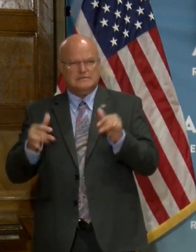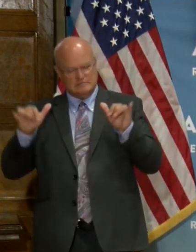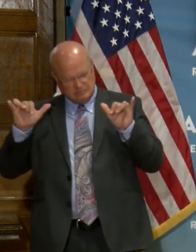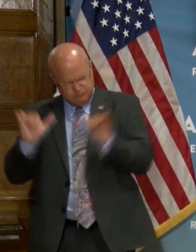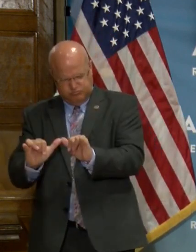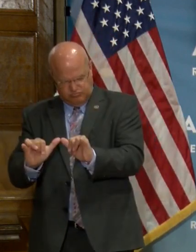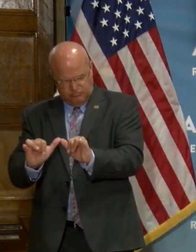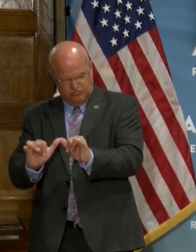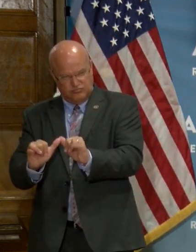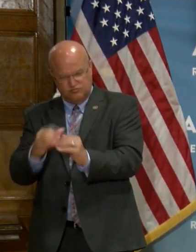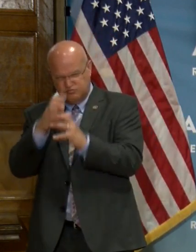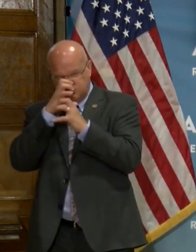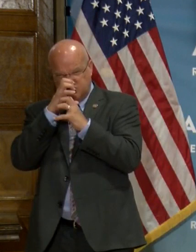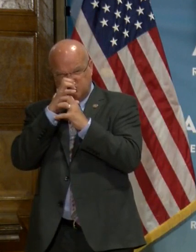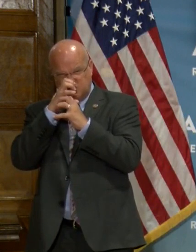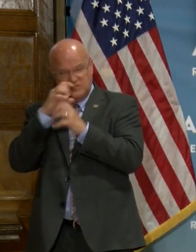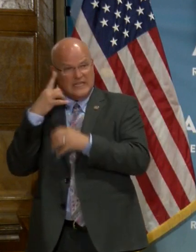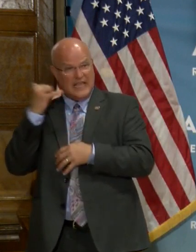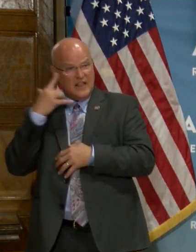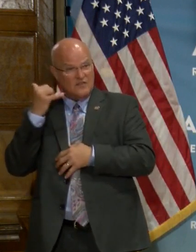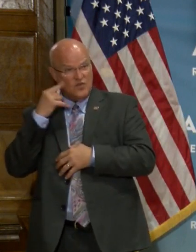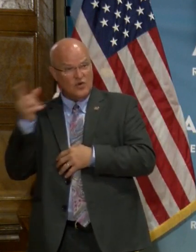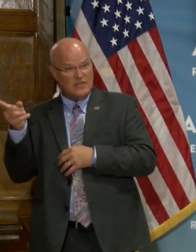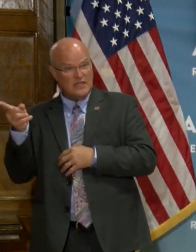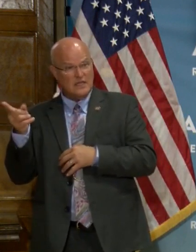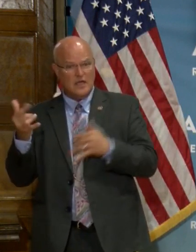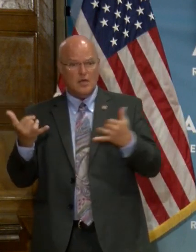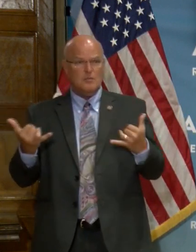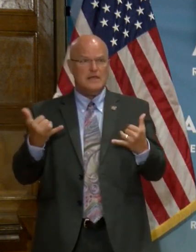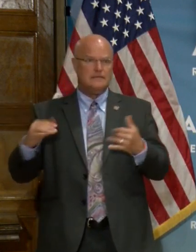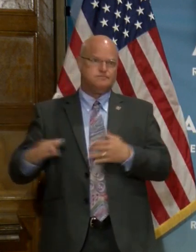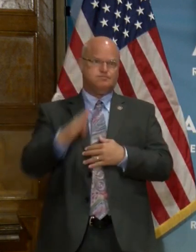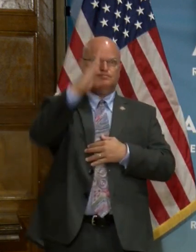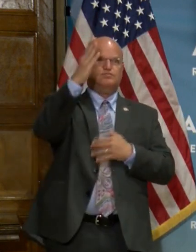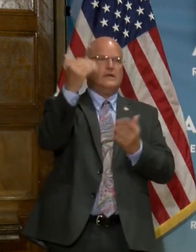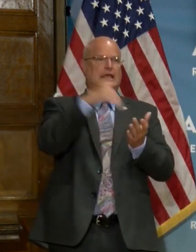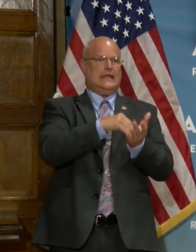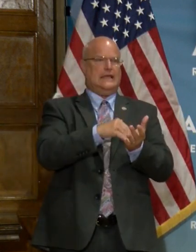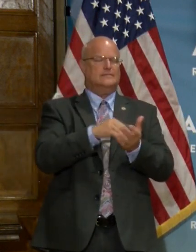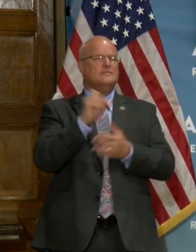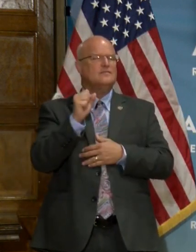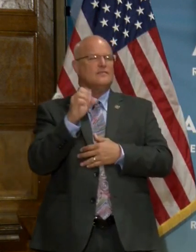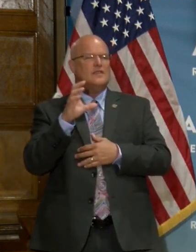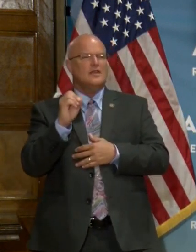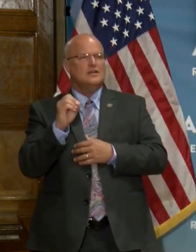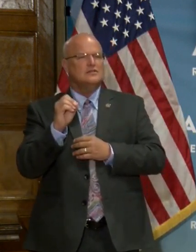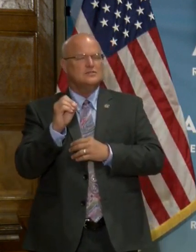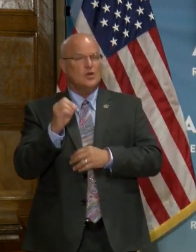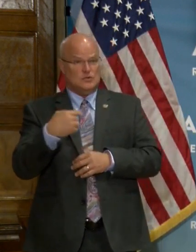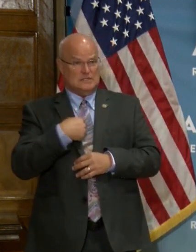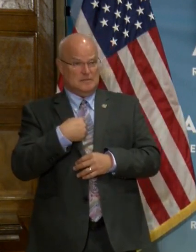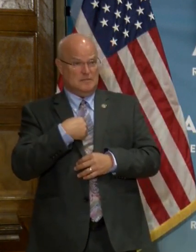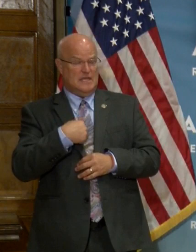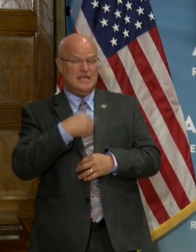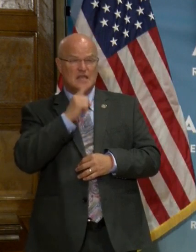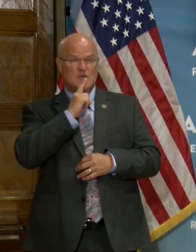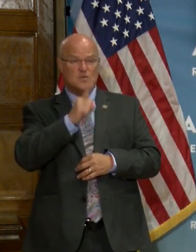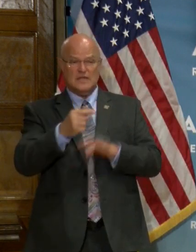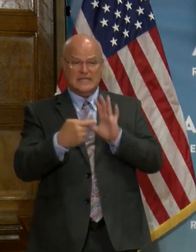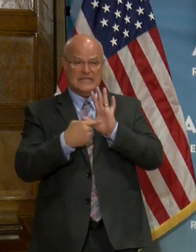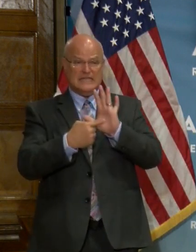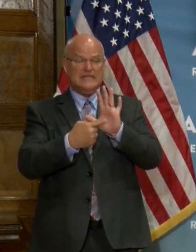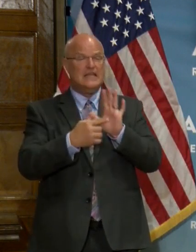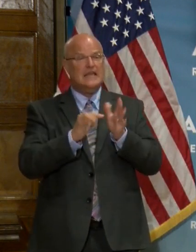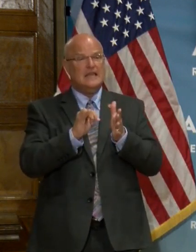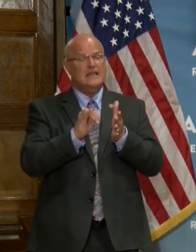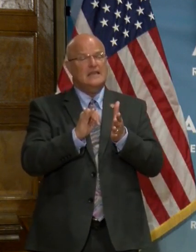heavily and with more restrictions in California, but yet they're spiking up. And so, to me, it really indicates